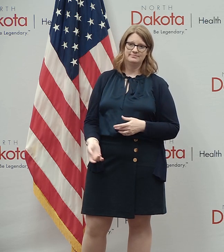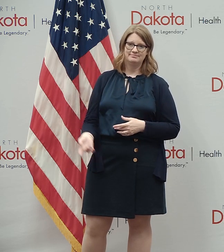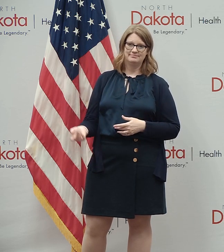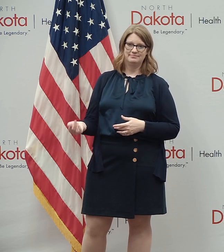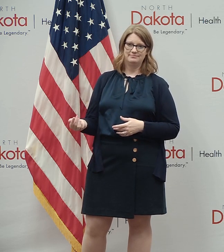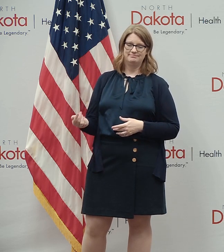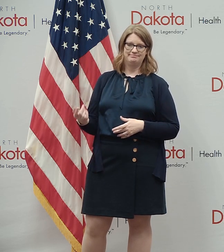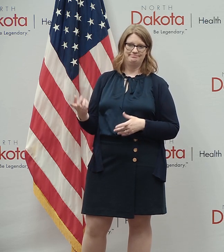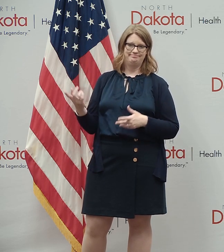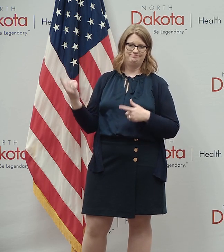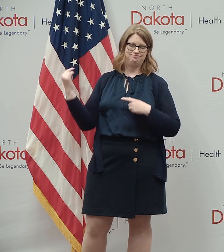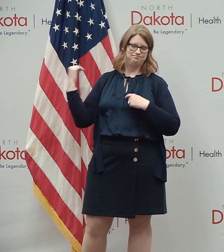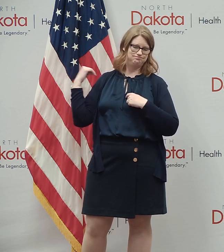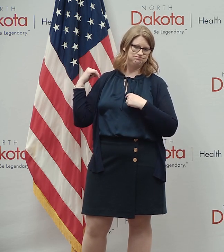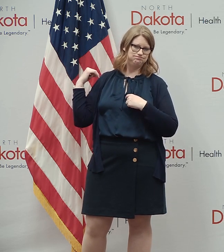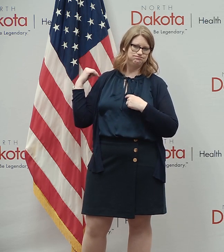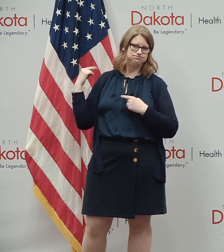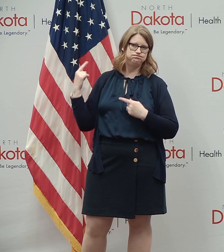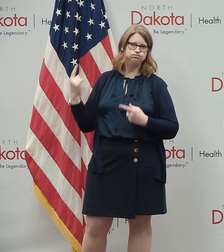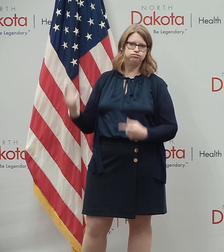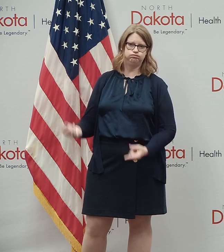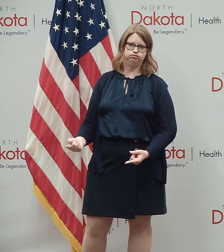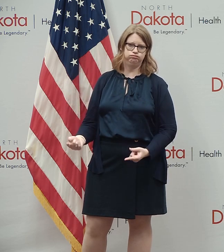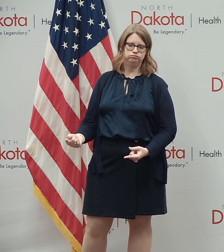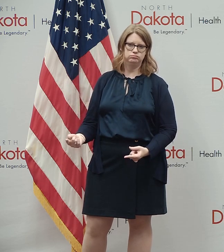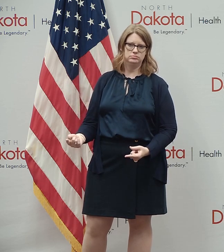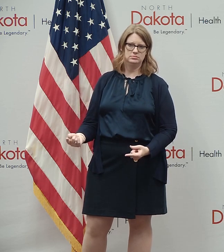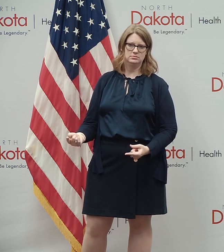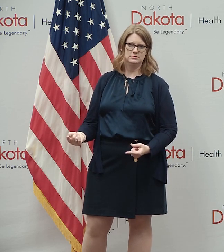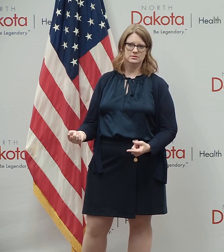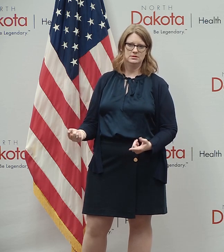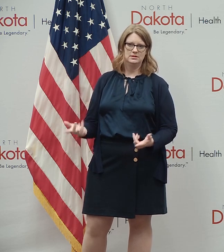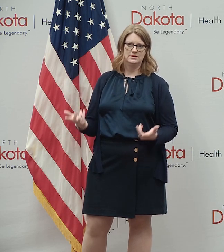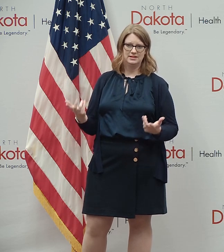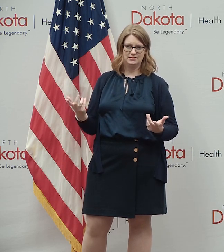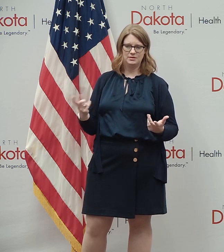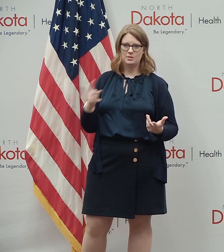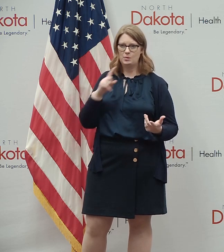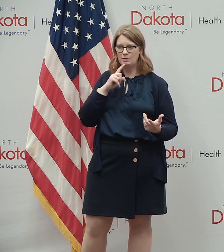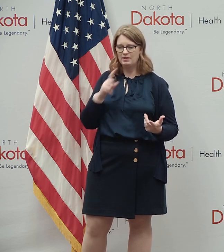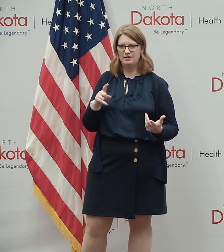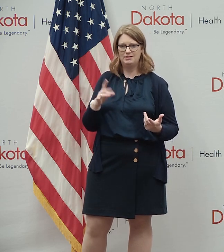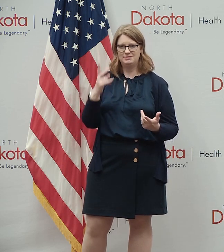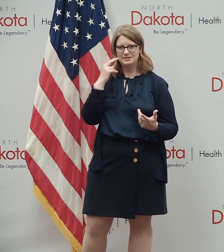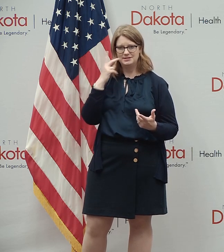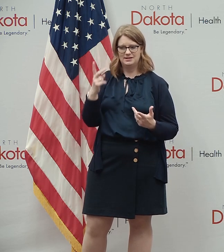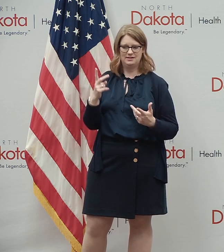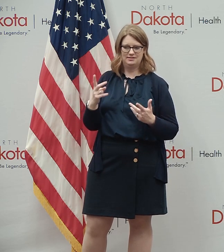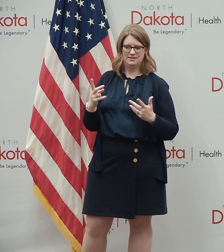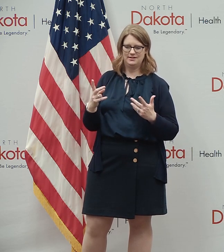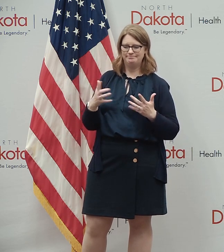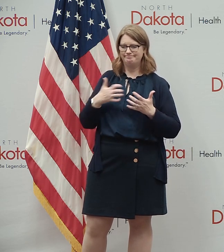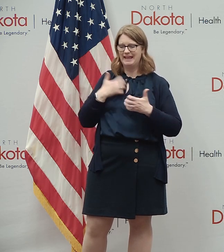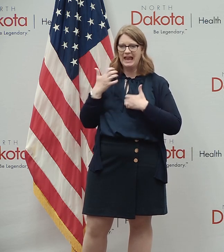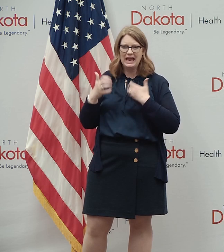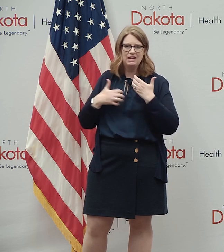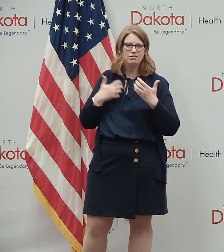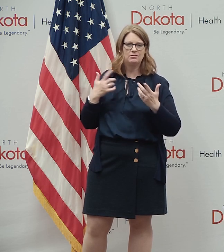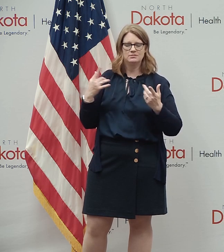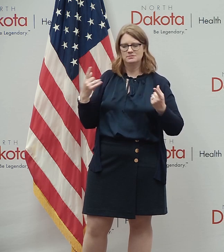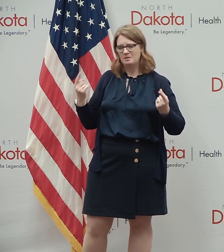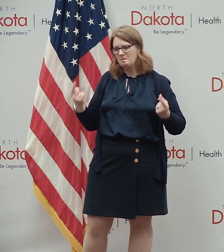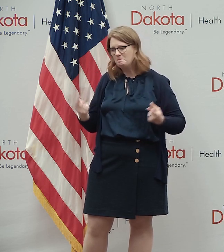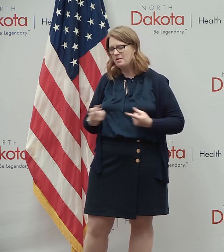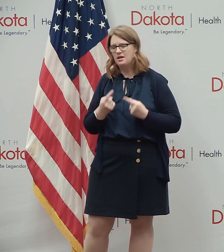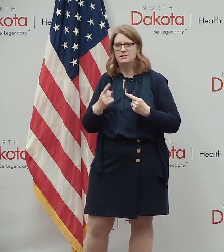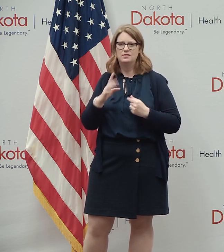concern have been essentially laid brutally bare in many of our communities across the United States. The anger, the pain, the